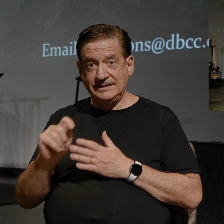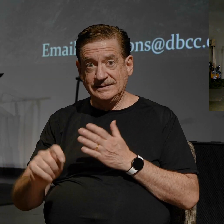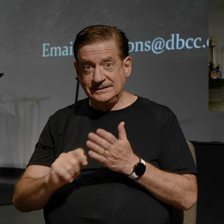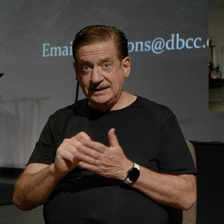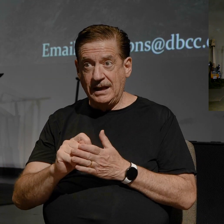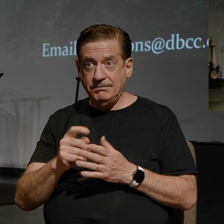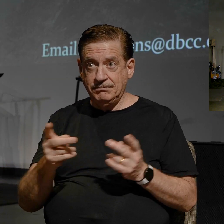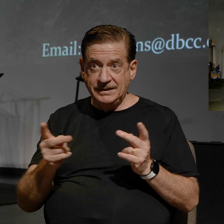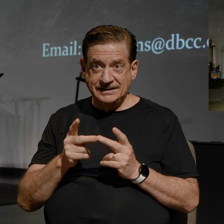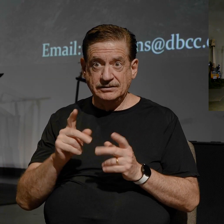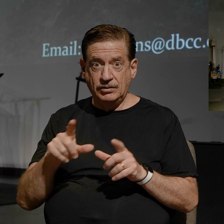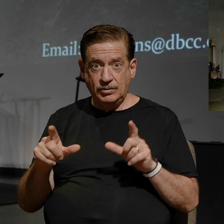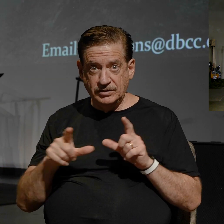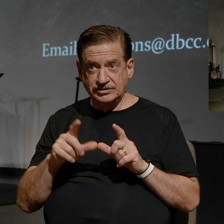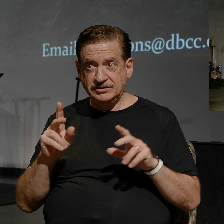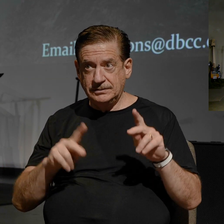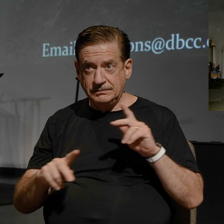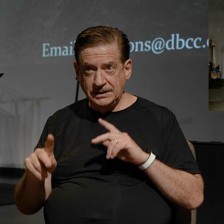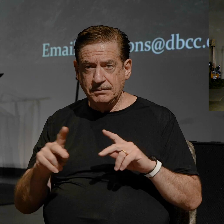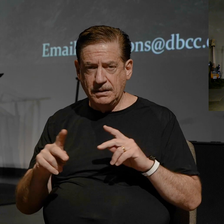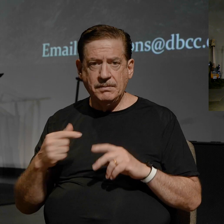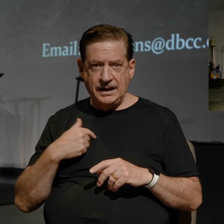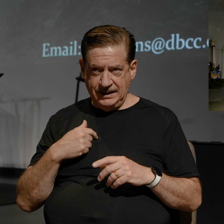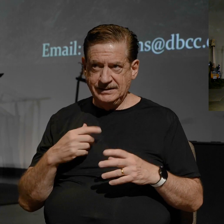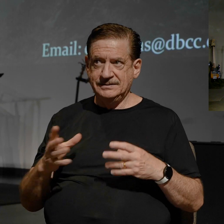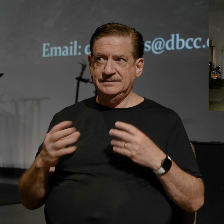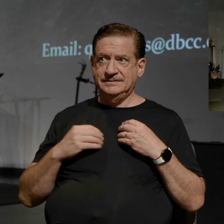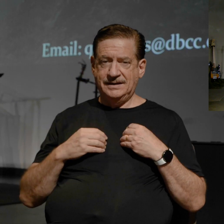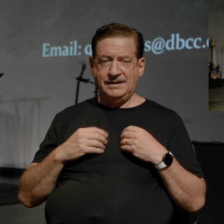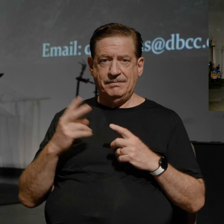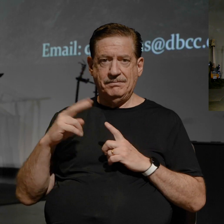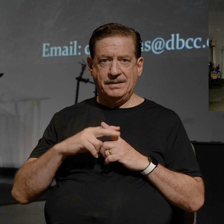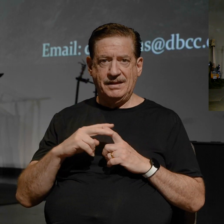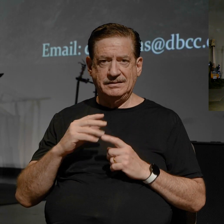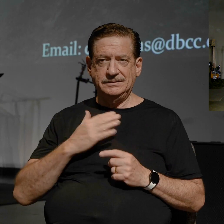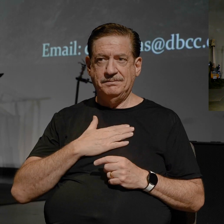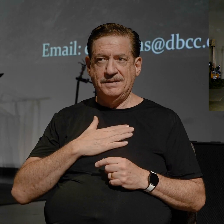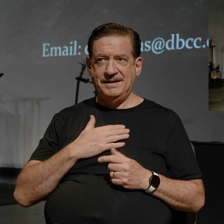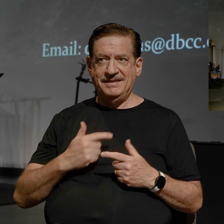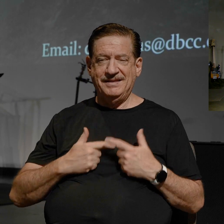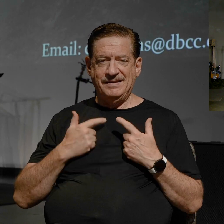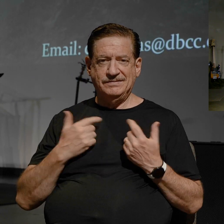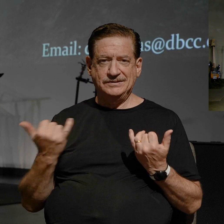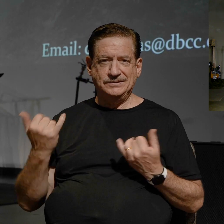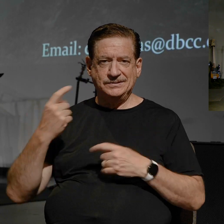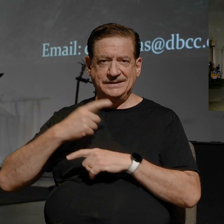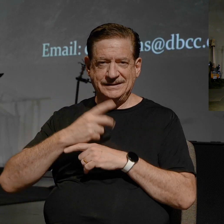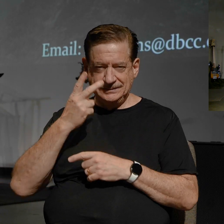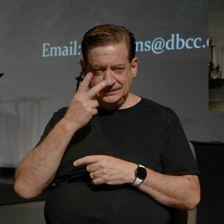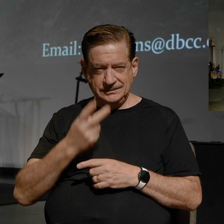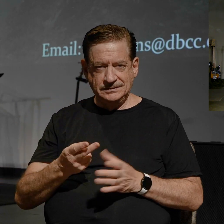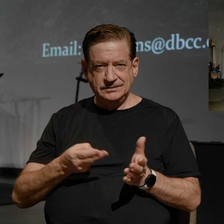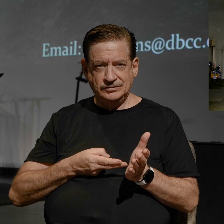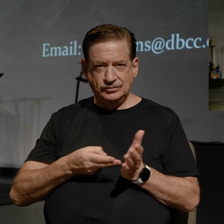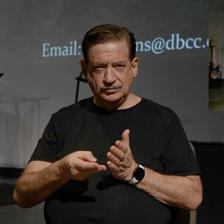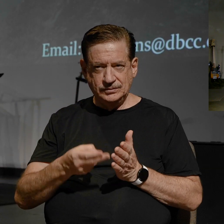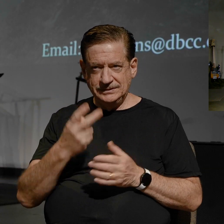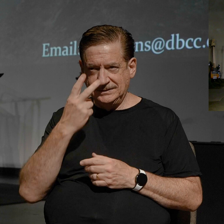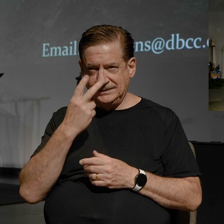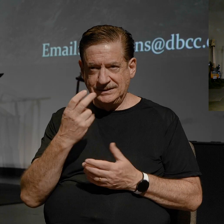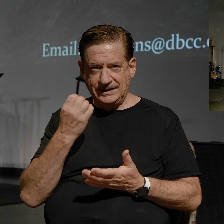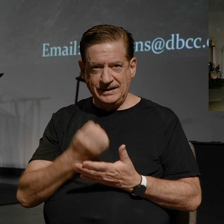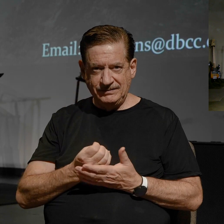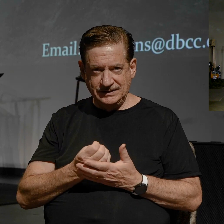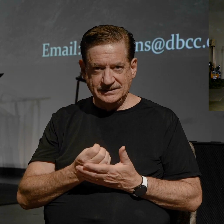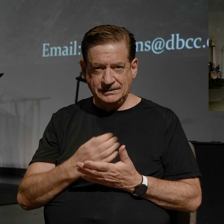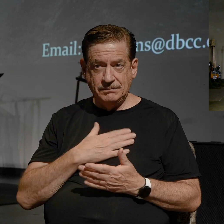location to people, and yet I can take it and apply it to my life today and see the truth and see the evidence in my life. And